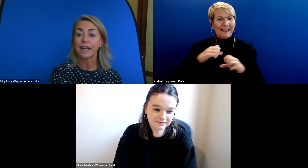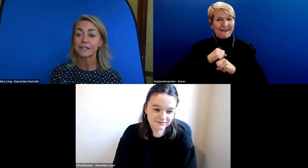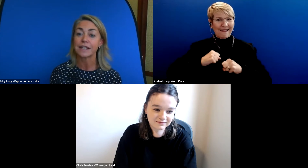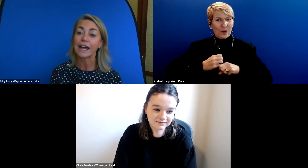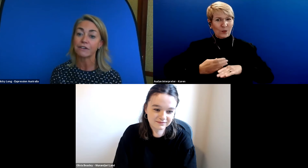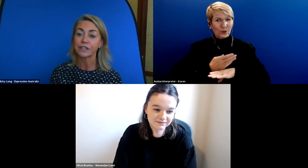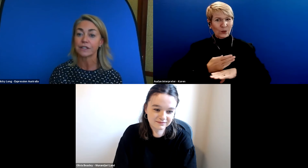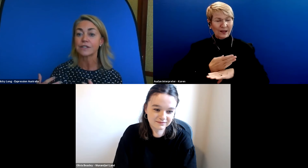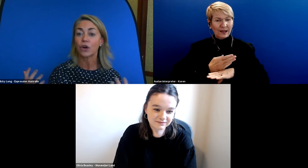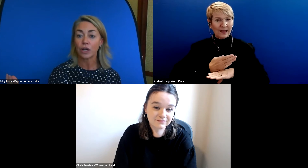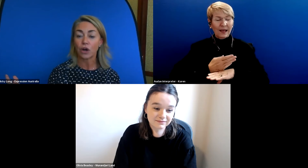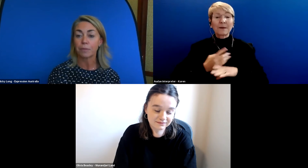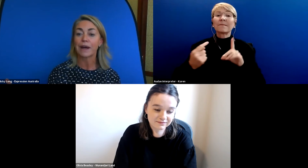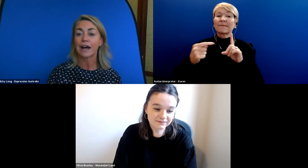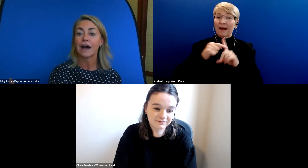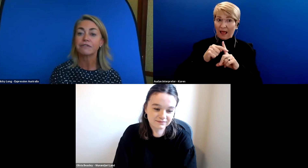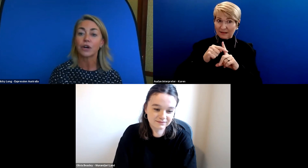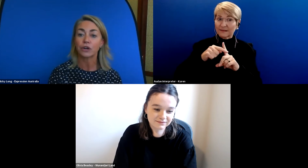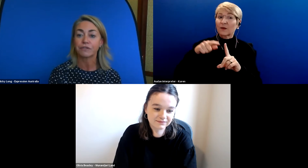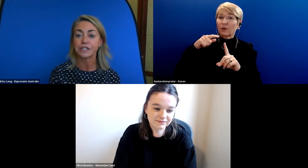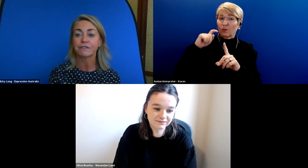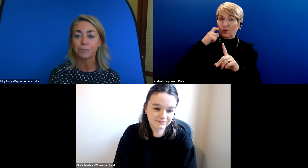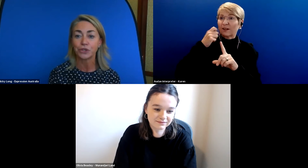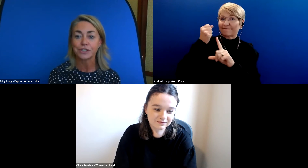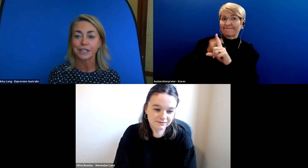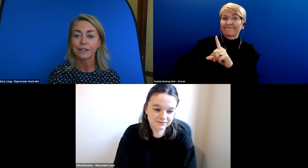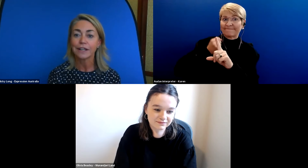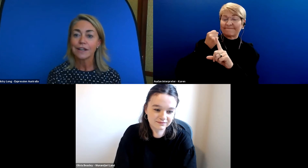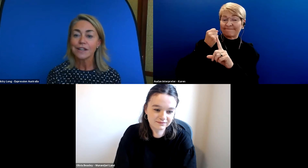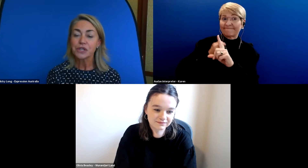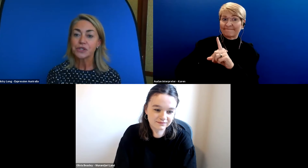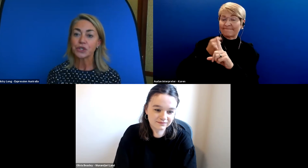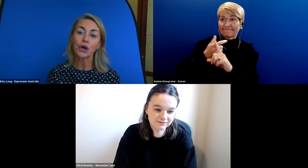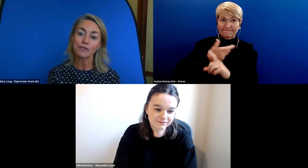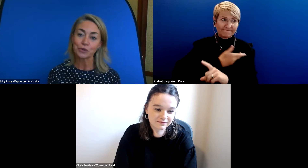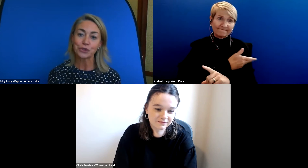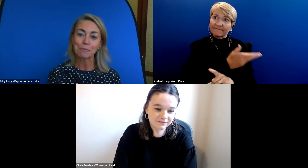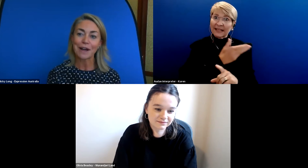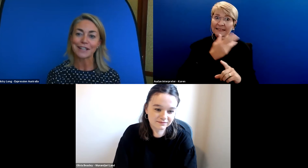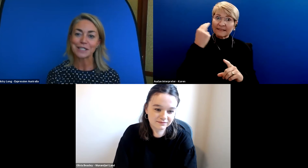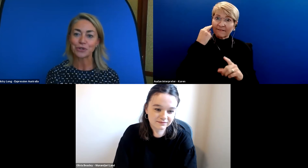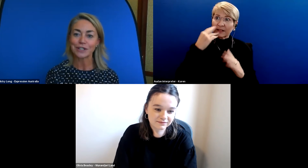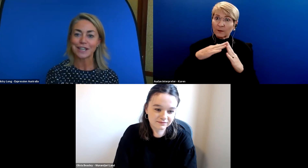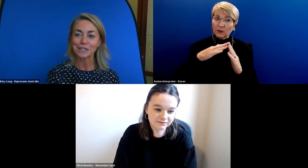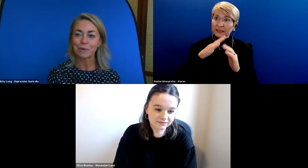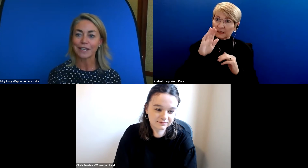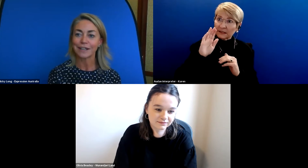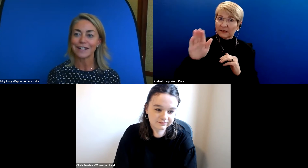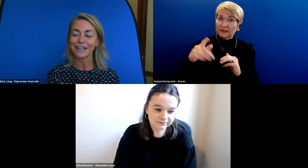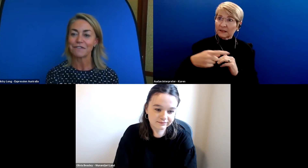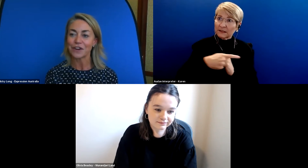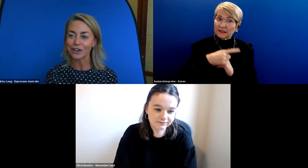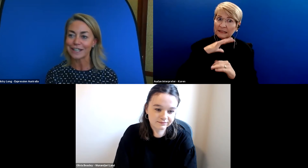there as an advocate on behalf of the deaf community. So overall, my experience has